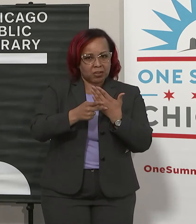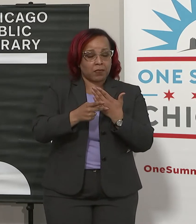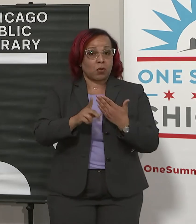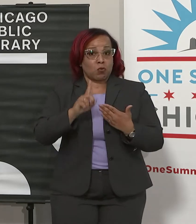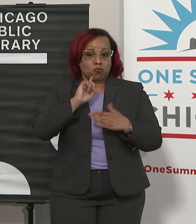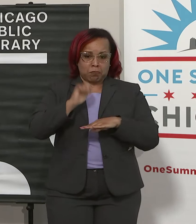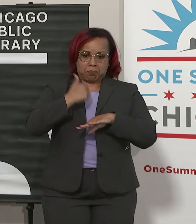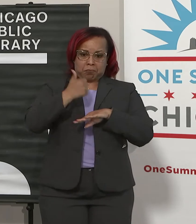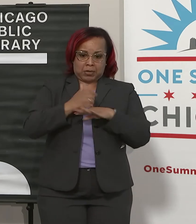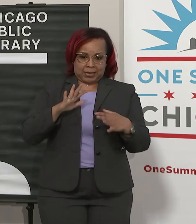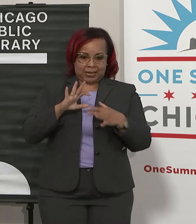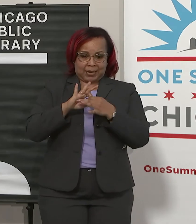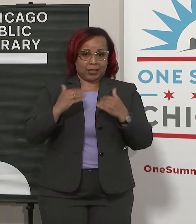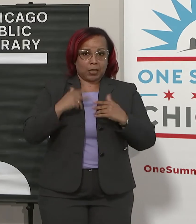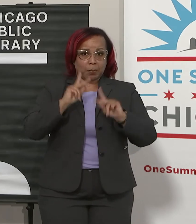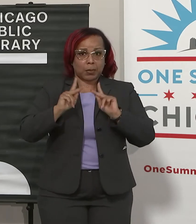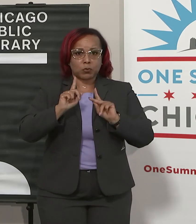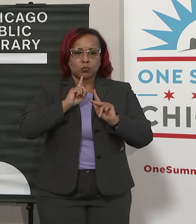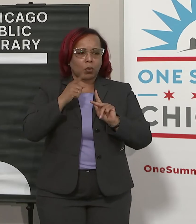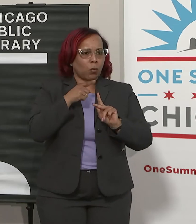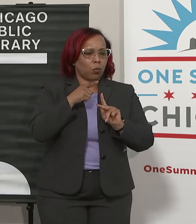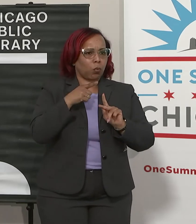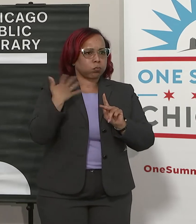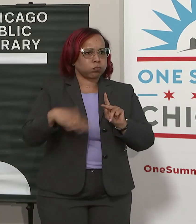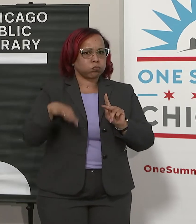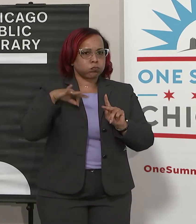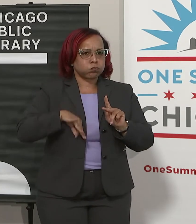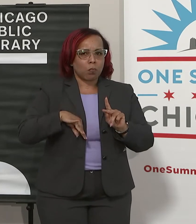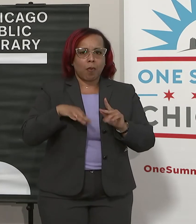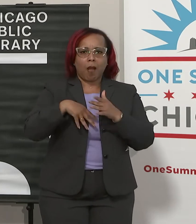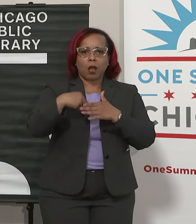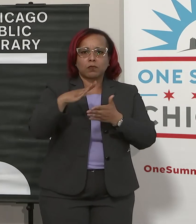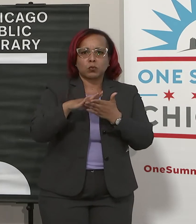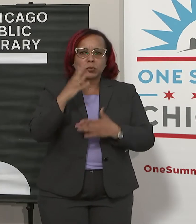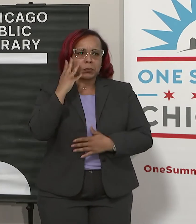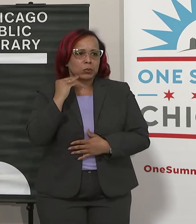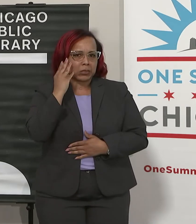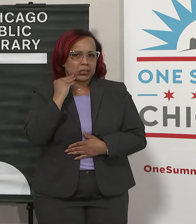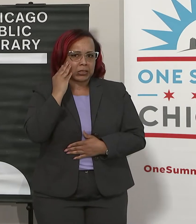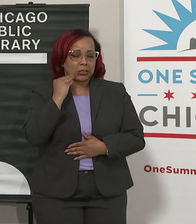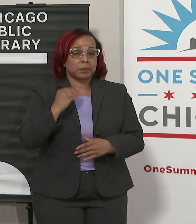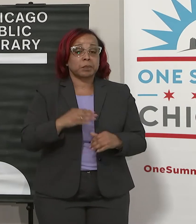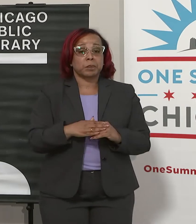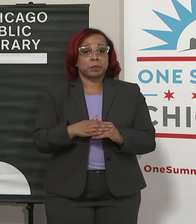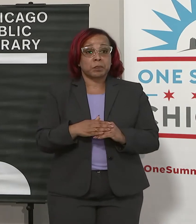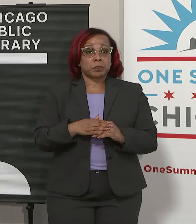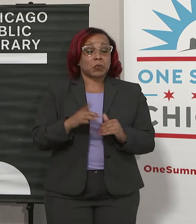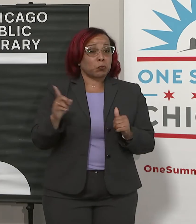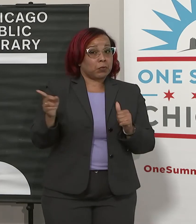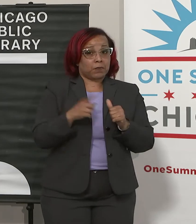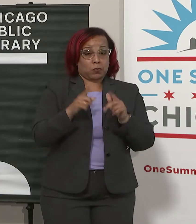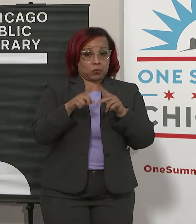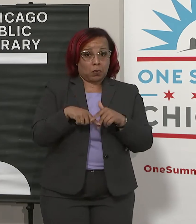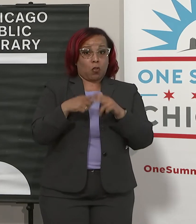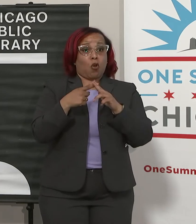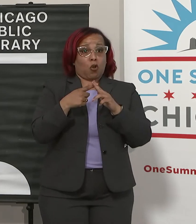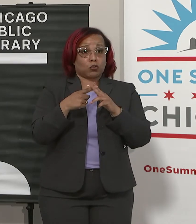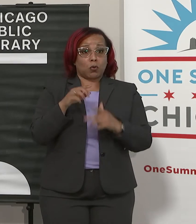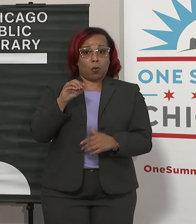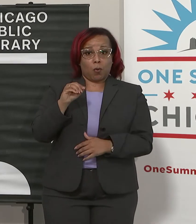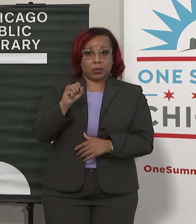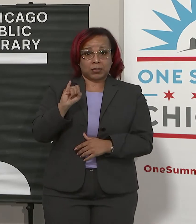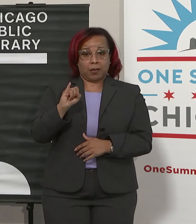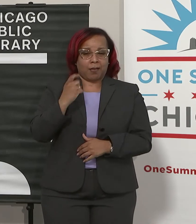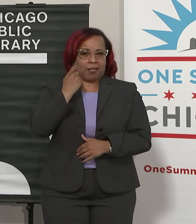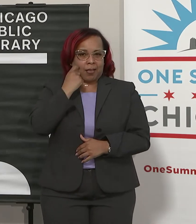designed to connect our young people to meaningful out-of-school experiences. And when we first launched OSI